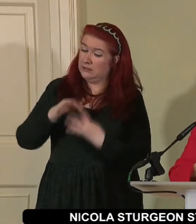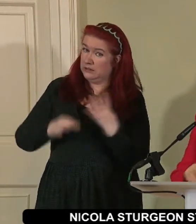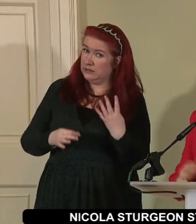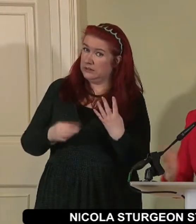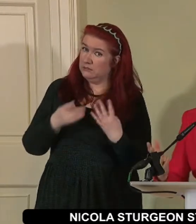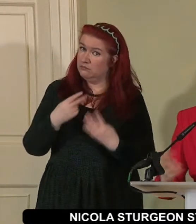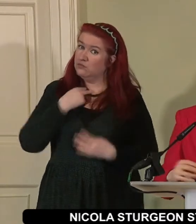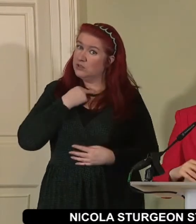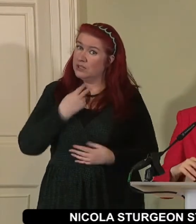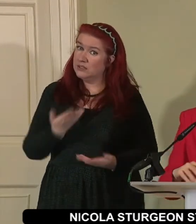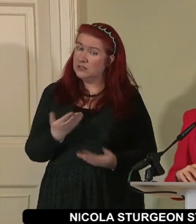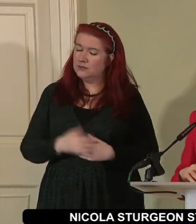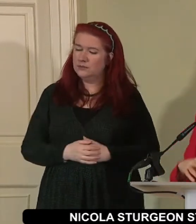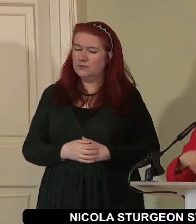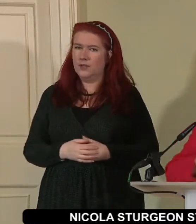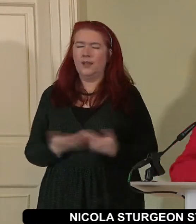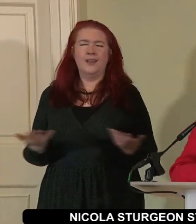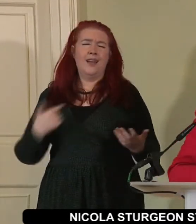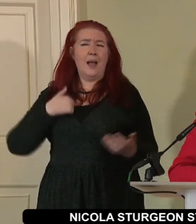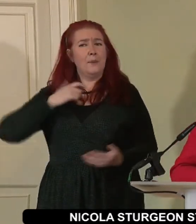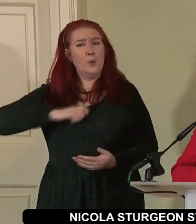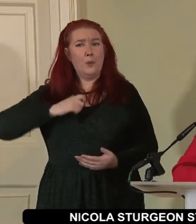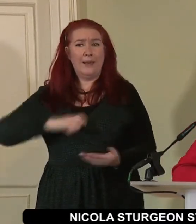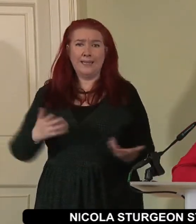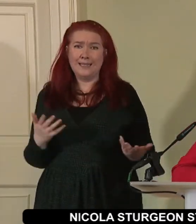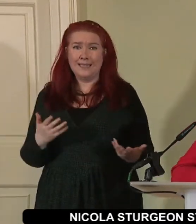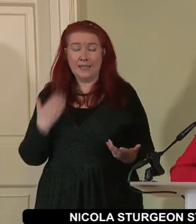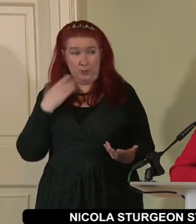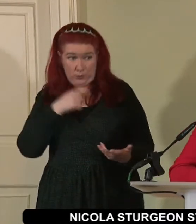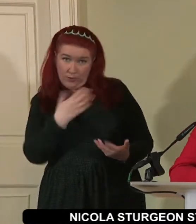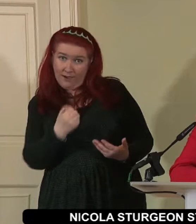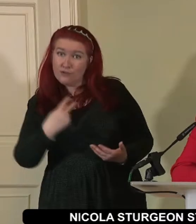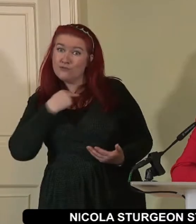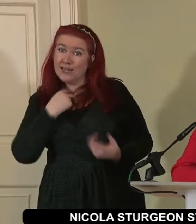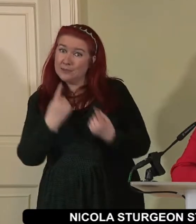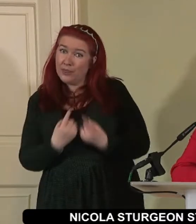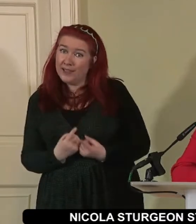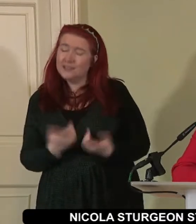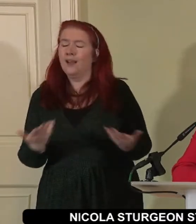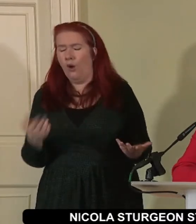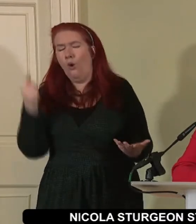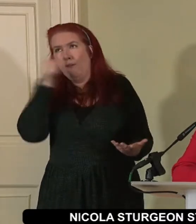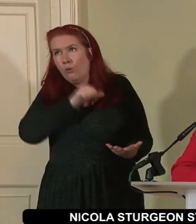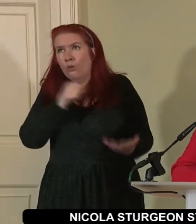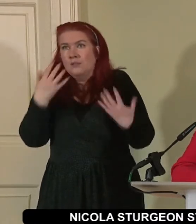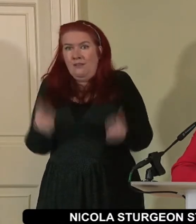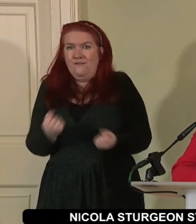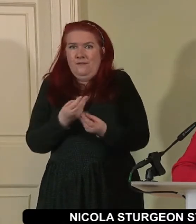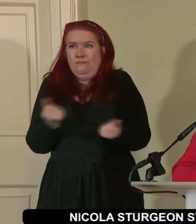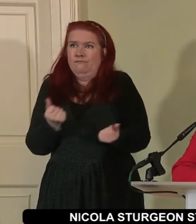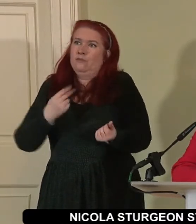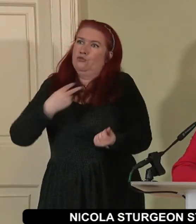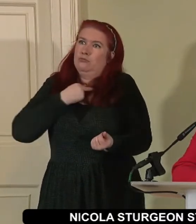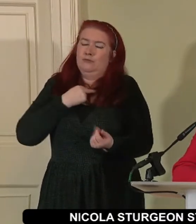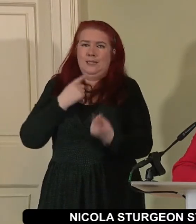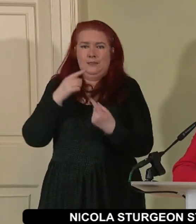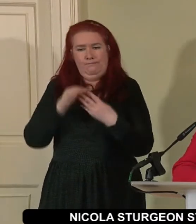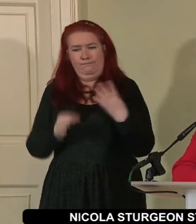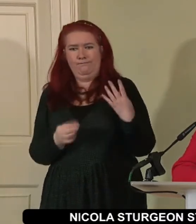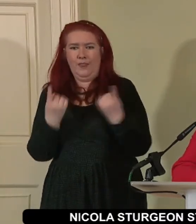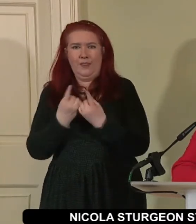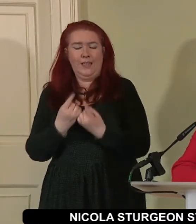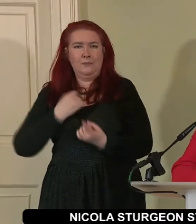issues? Oh, again, James, I'm a human being. I don't know if you've got regrets about things in your life. Of course, I've got regrets about all sorts of things in my life. And as